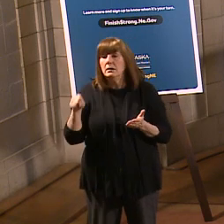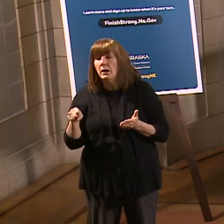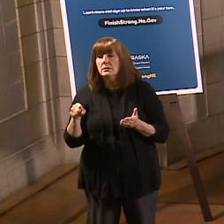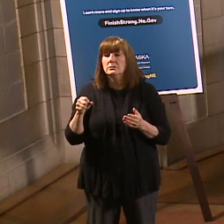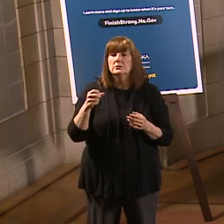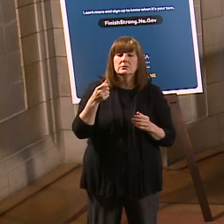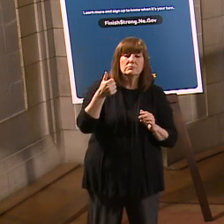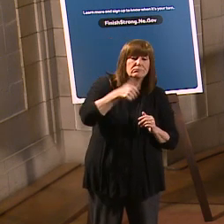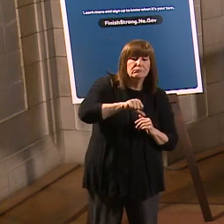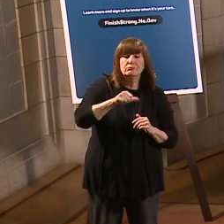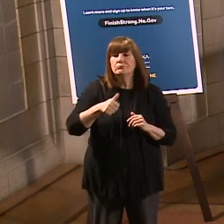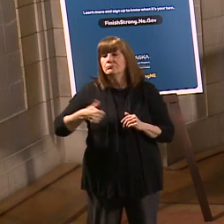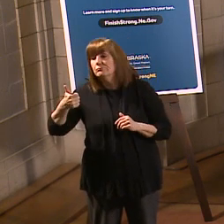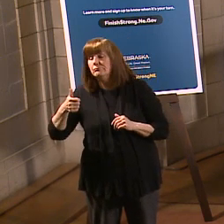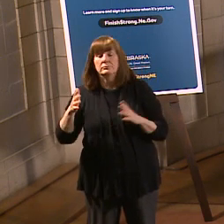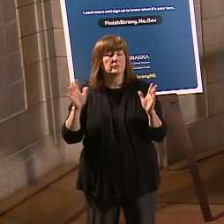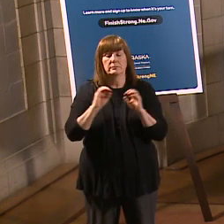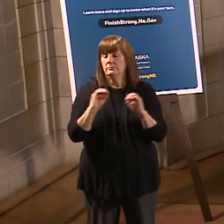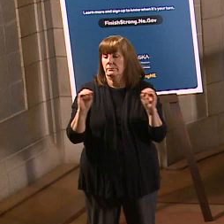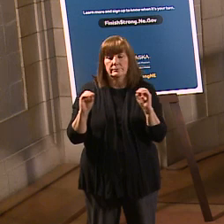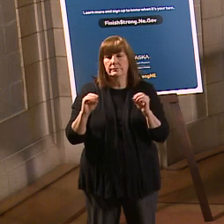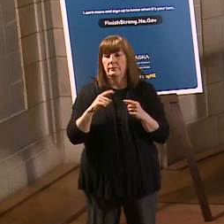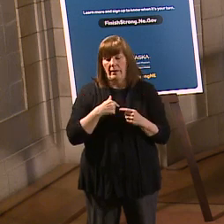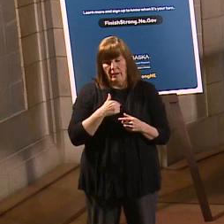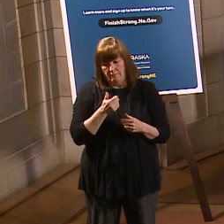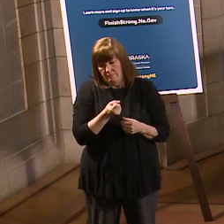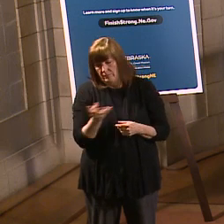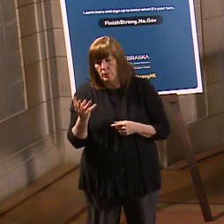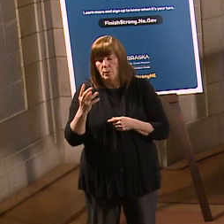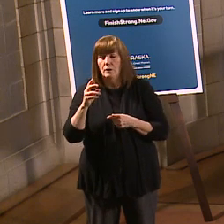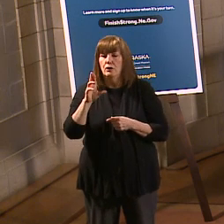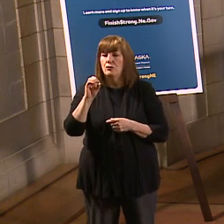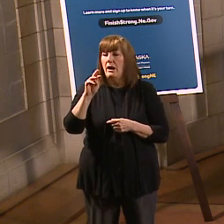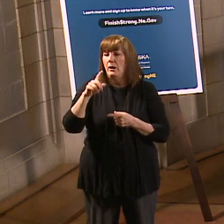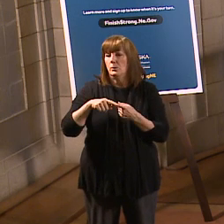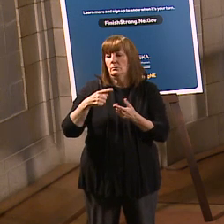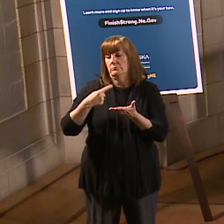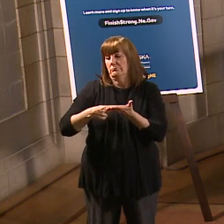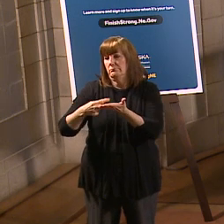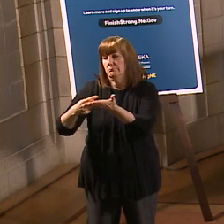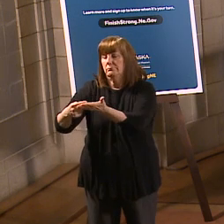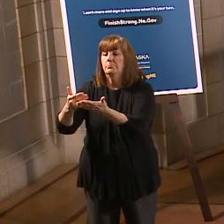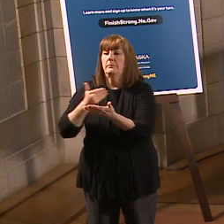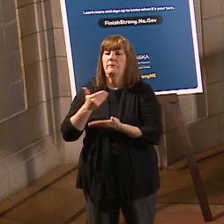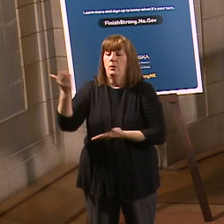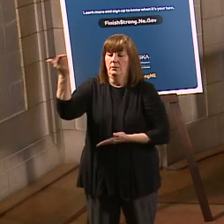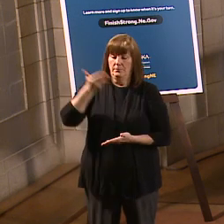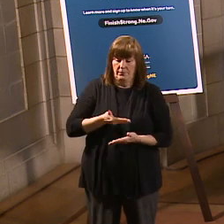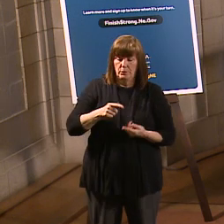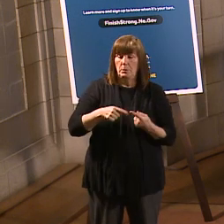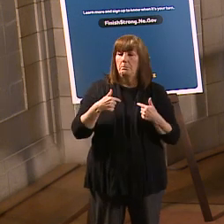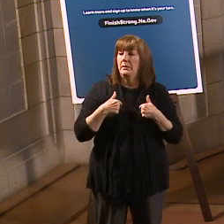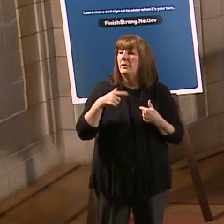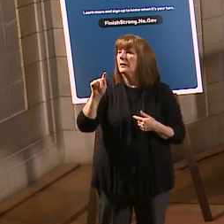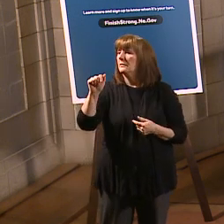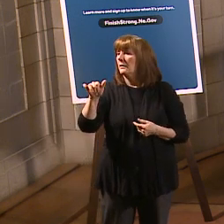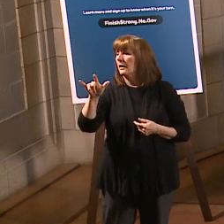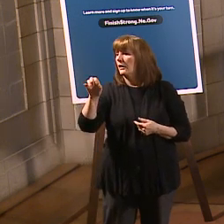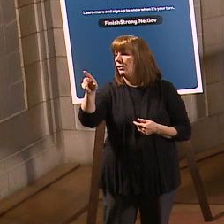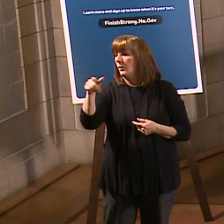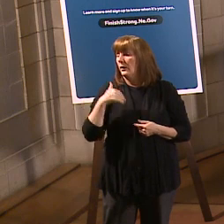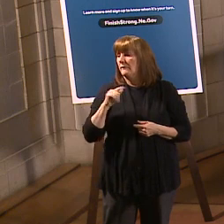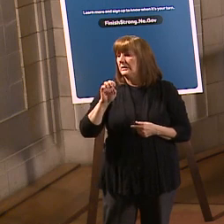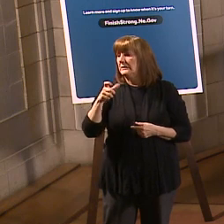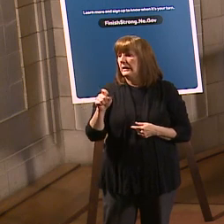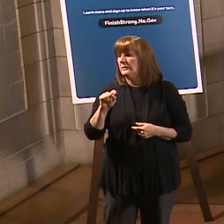them. This bill still has a couple more rounds of debate to go through. All right, Taylor, do you have questions that were texted in while we were doing the press